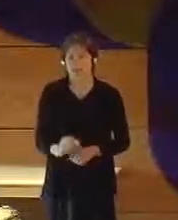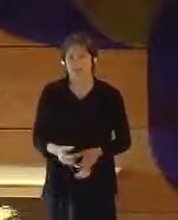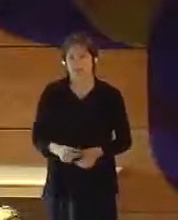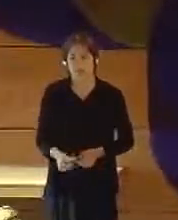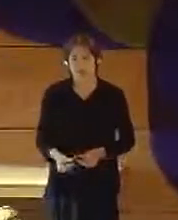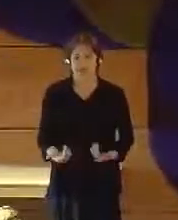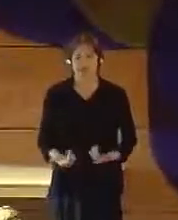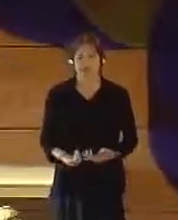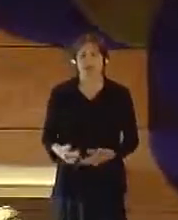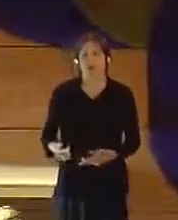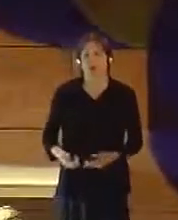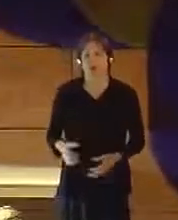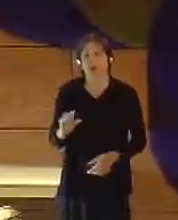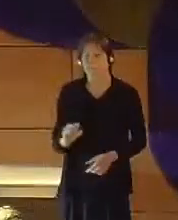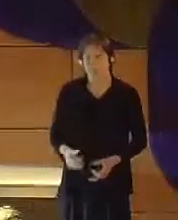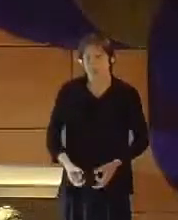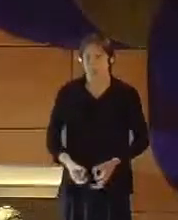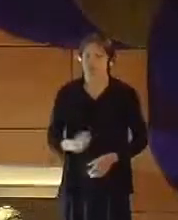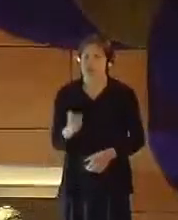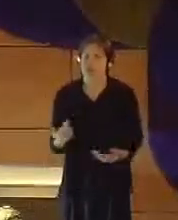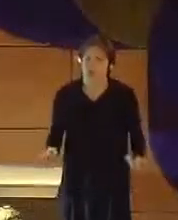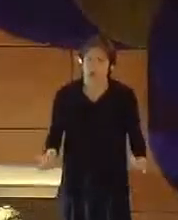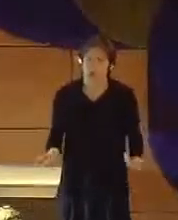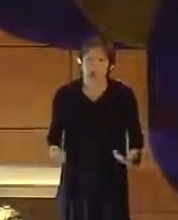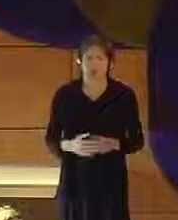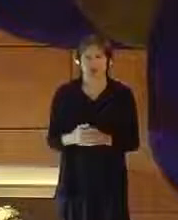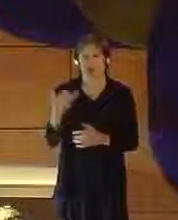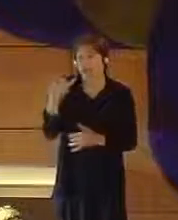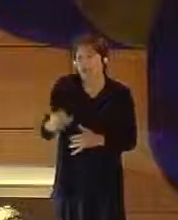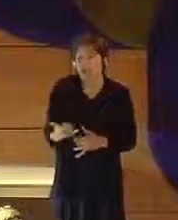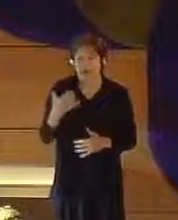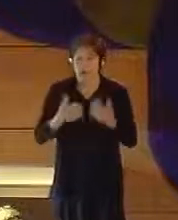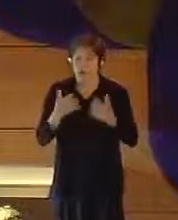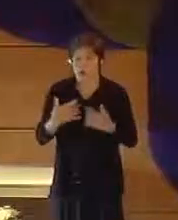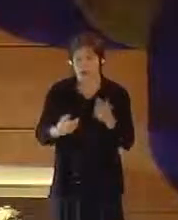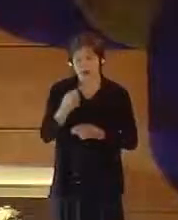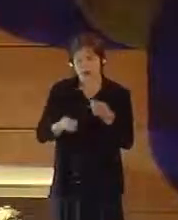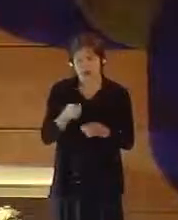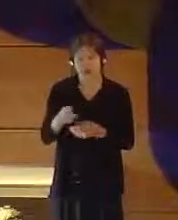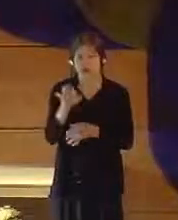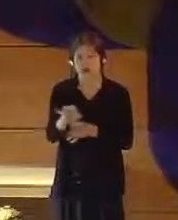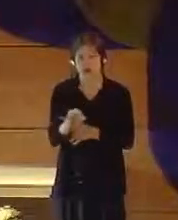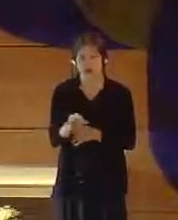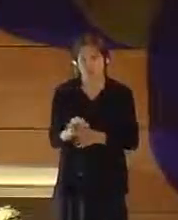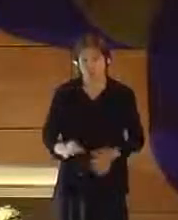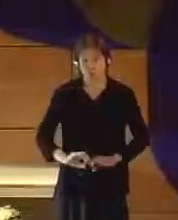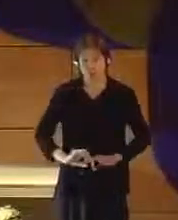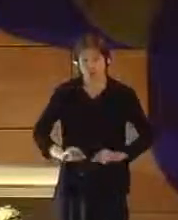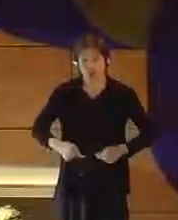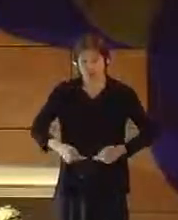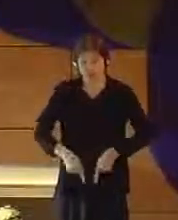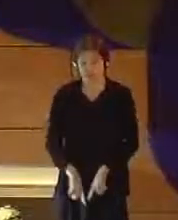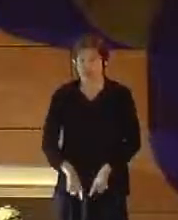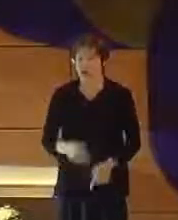with a micro penis and micro testicles. And we did not give him any hormones to have